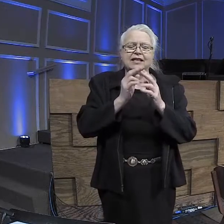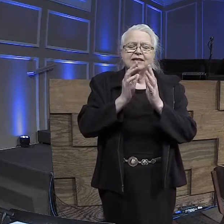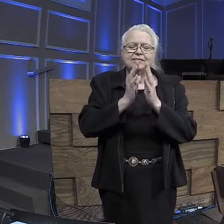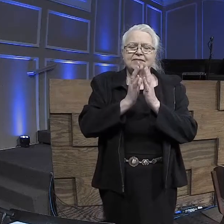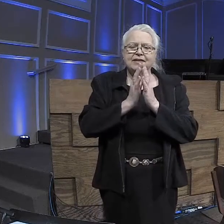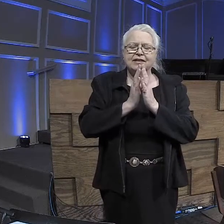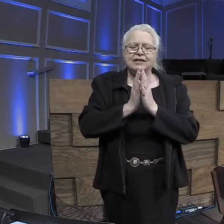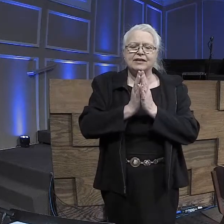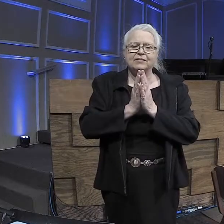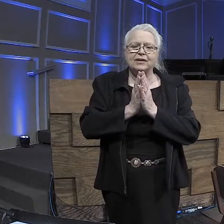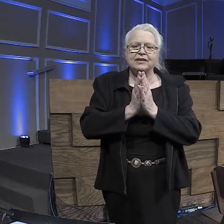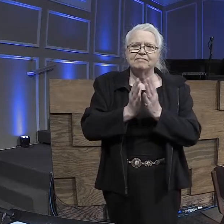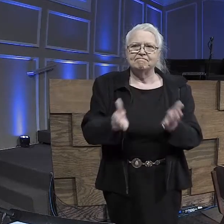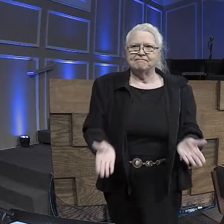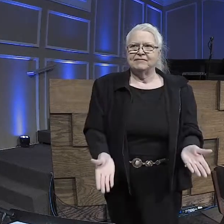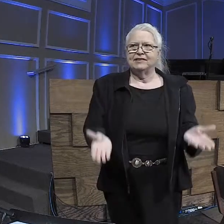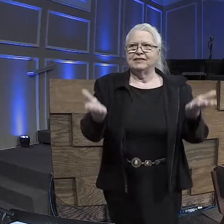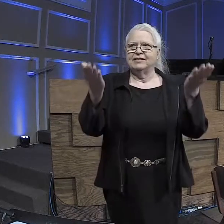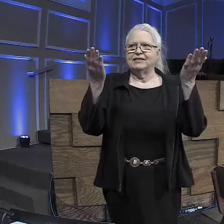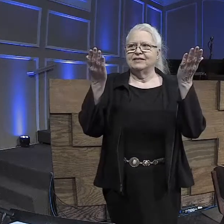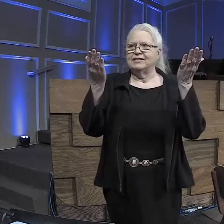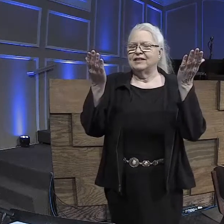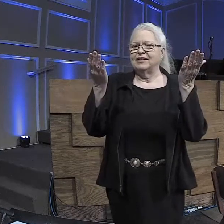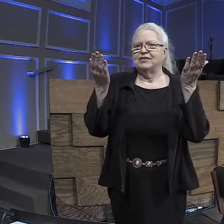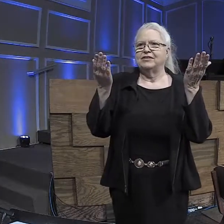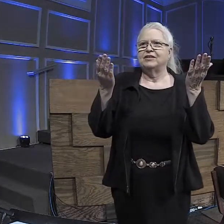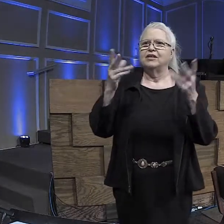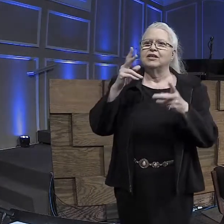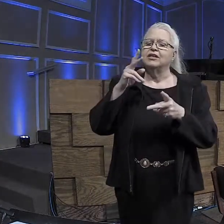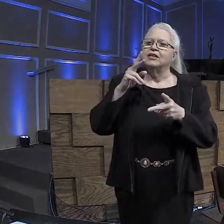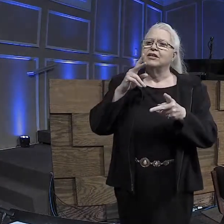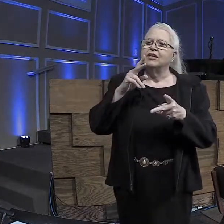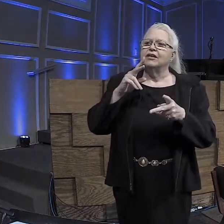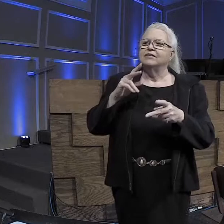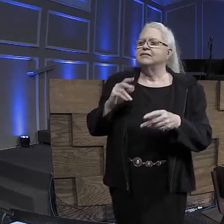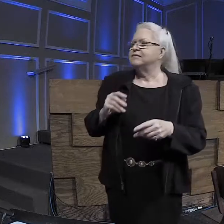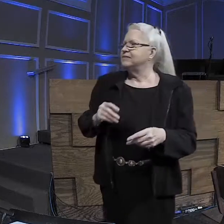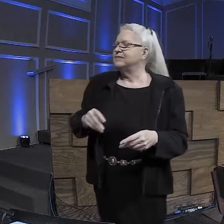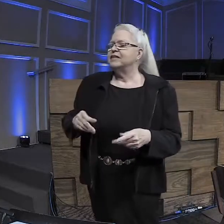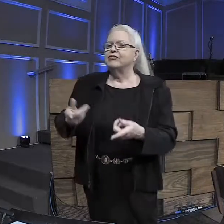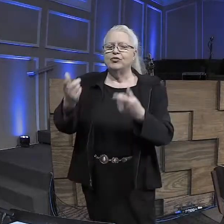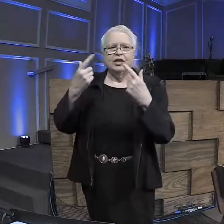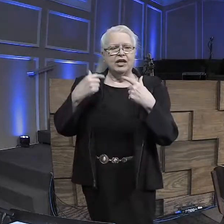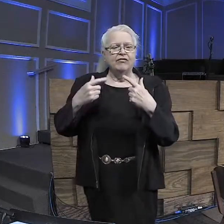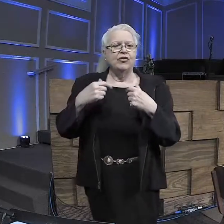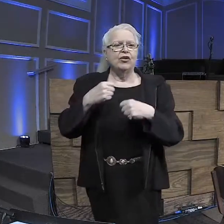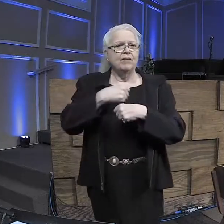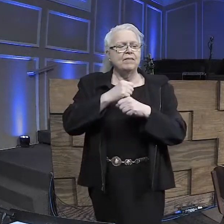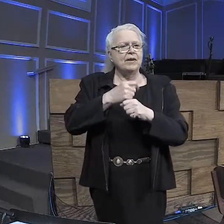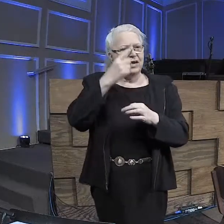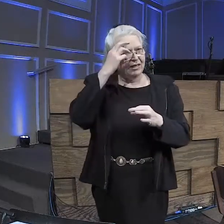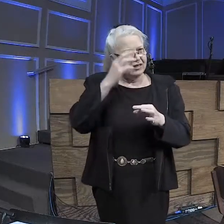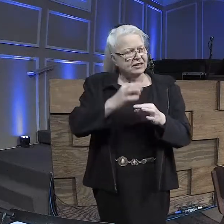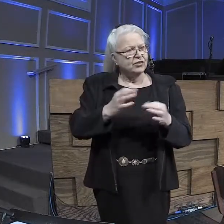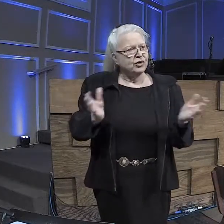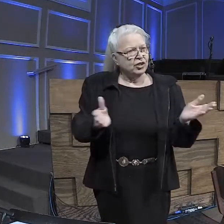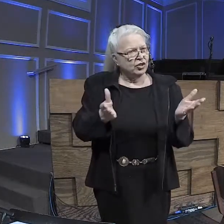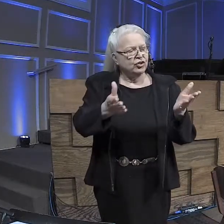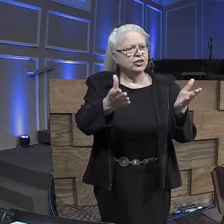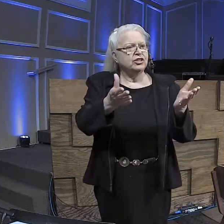stand together. Staff will be here at the front. If you'd like to come forward and make a decision, we encourage you to do so.